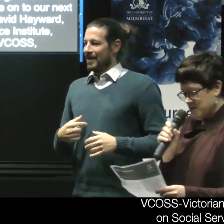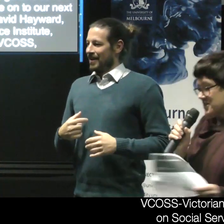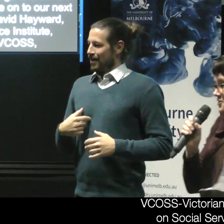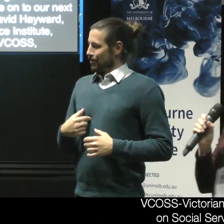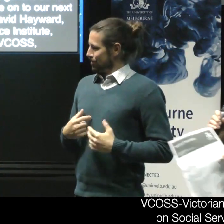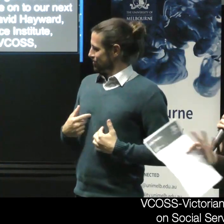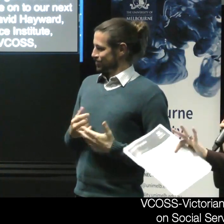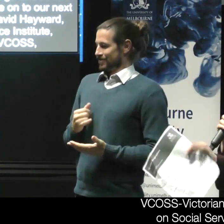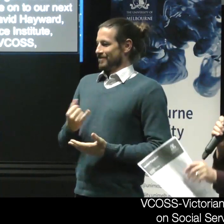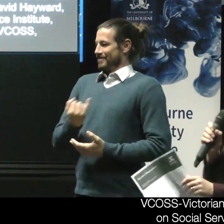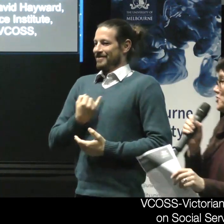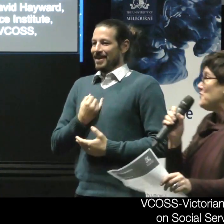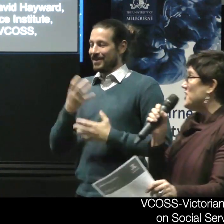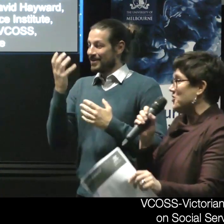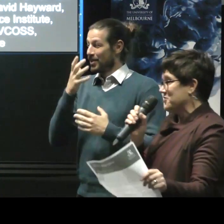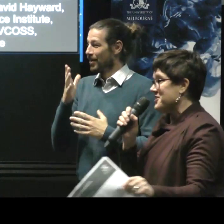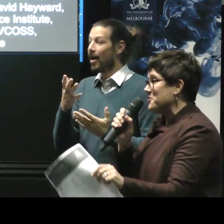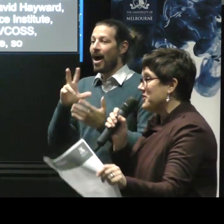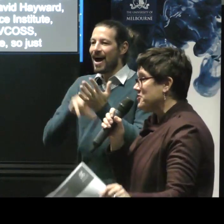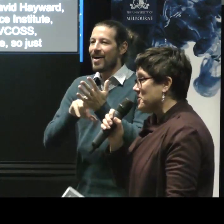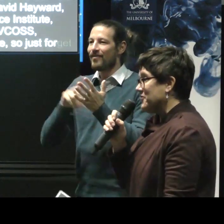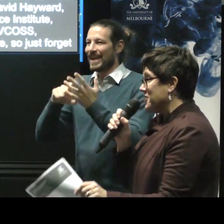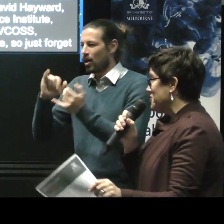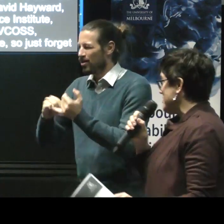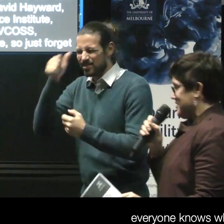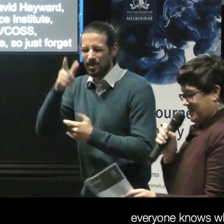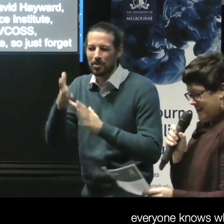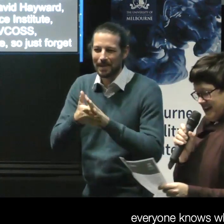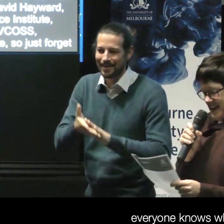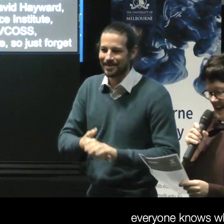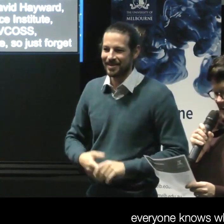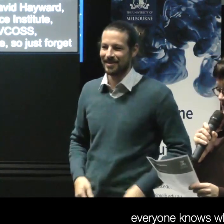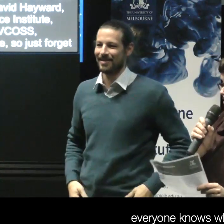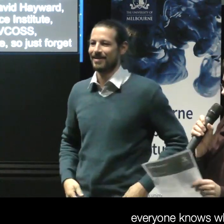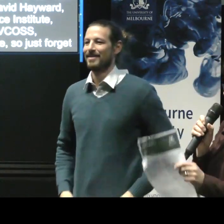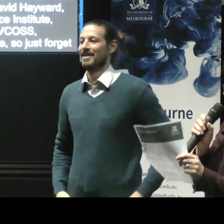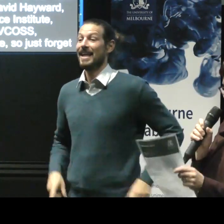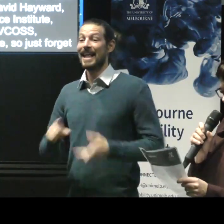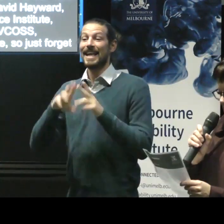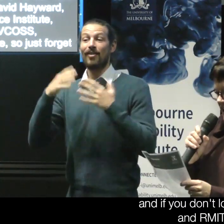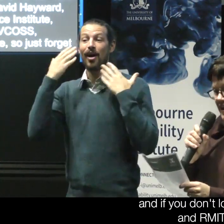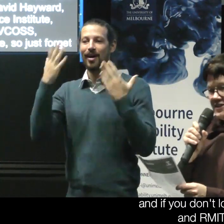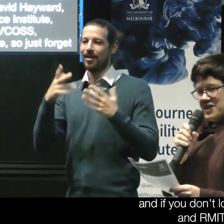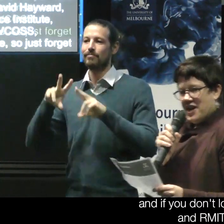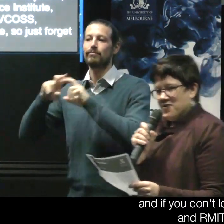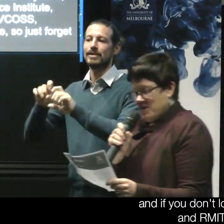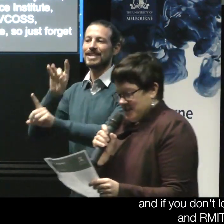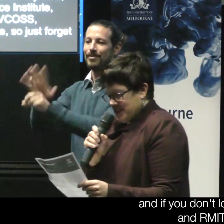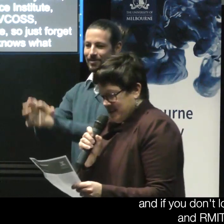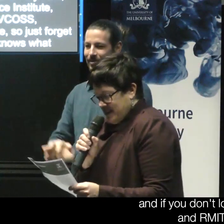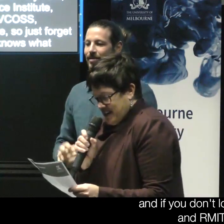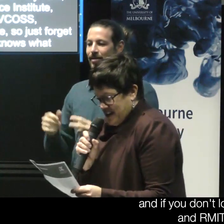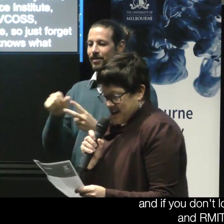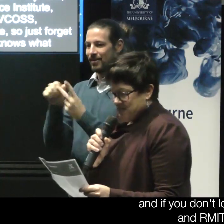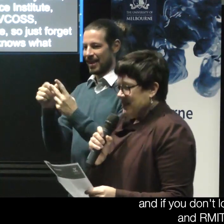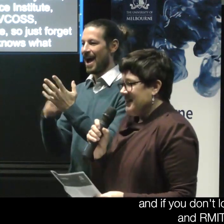I've made a mistake, so just forget that, but just VCOS. Everyone knows what VCOS is. And if you don't, look it up. And RMIT,